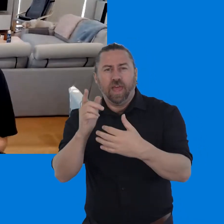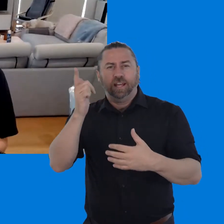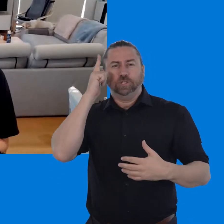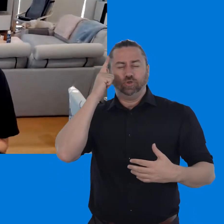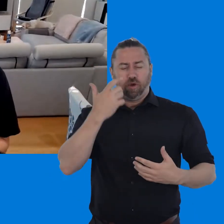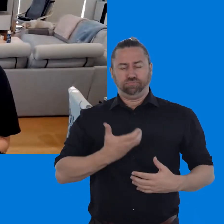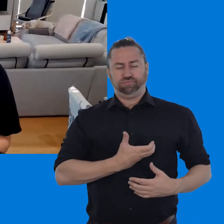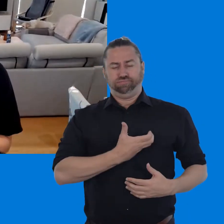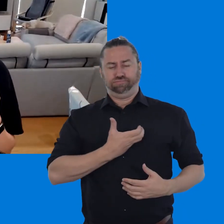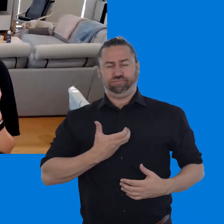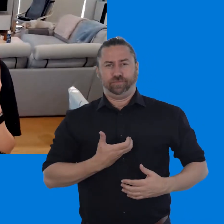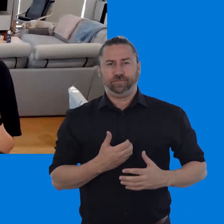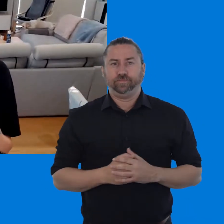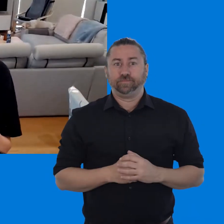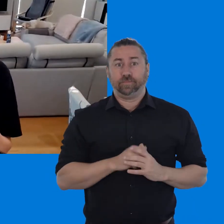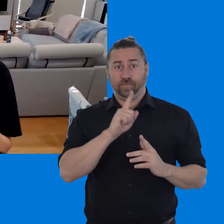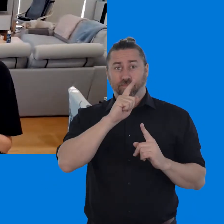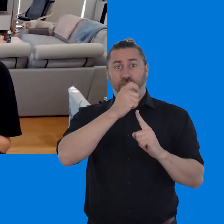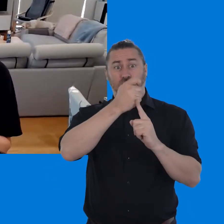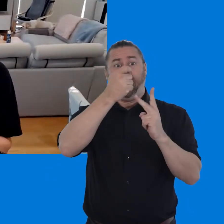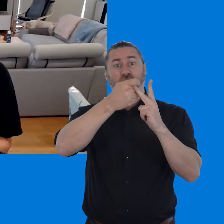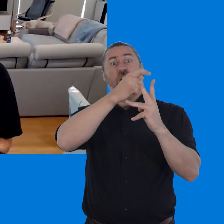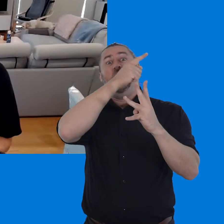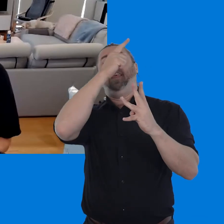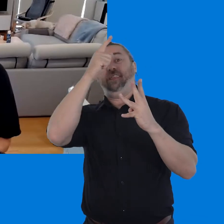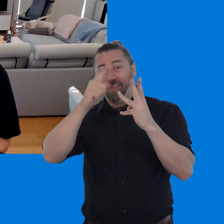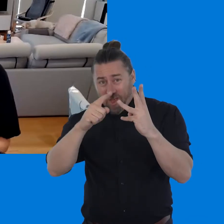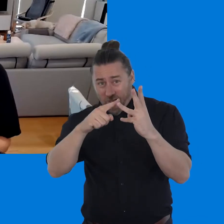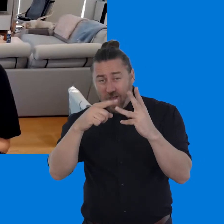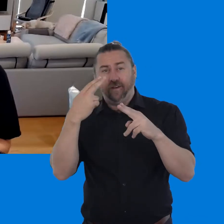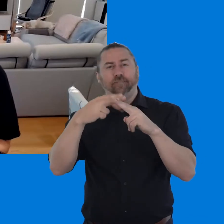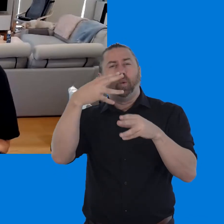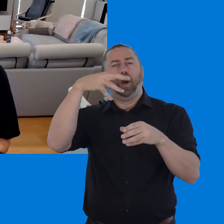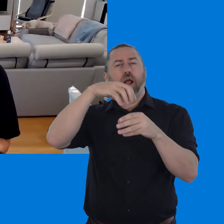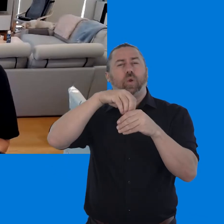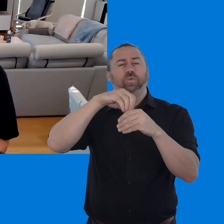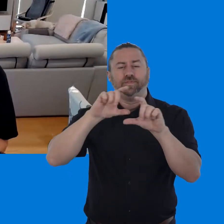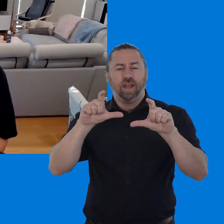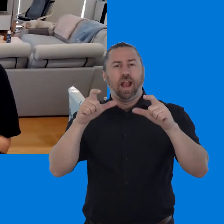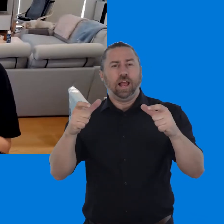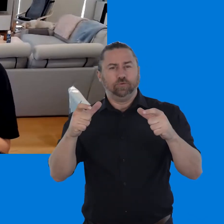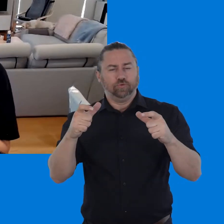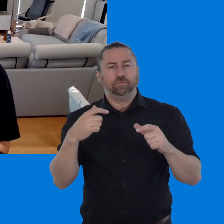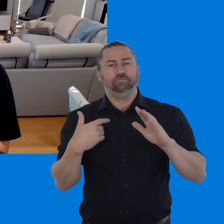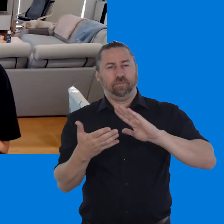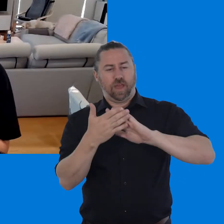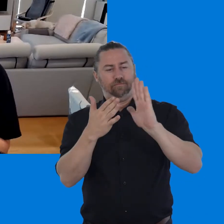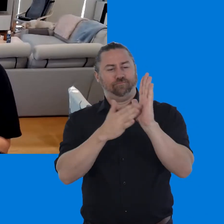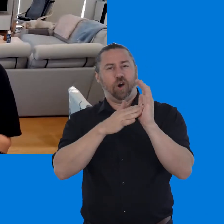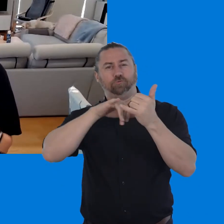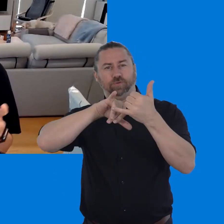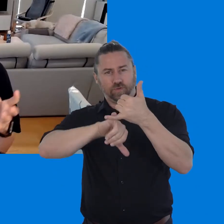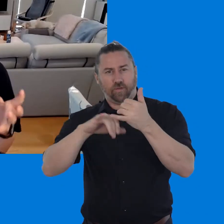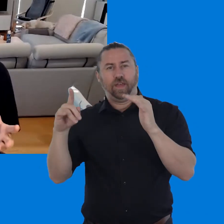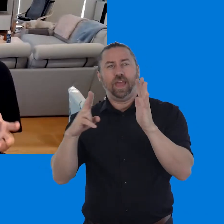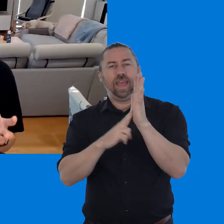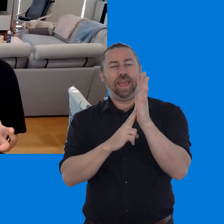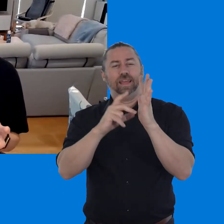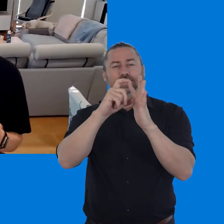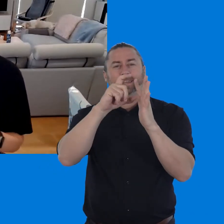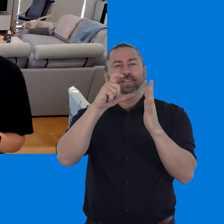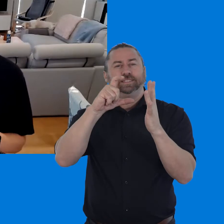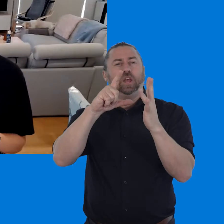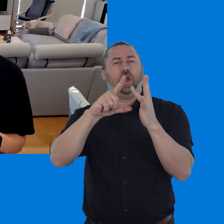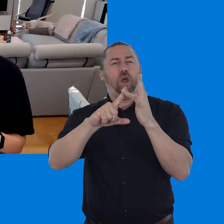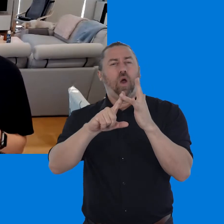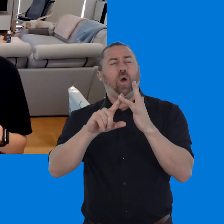assessments and that kind of thing. This is the third session in our Inclusive Classroom series brought to you by Microsoft and also the